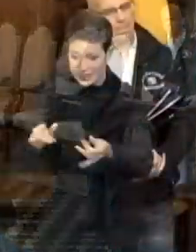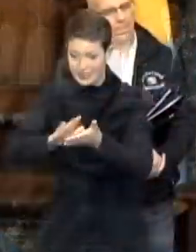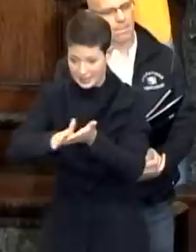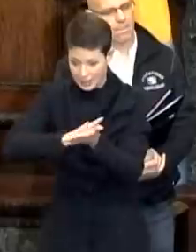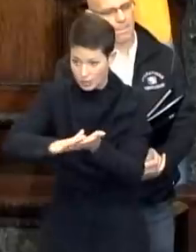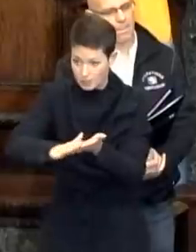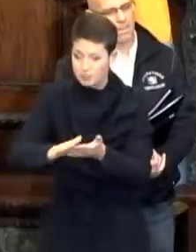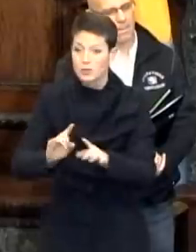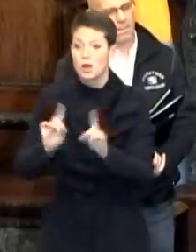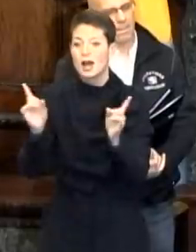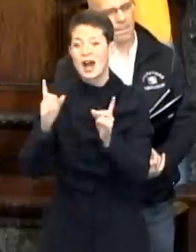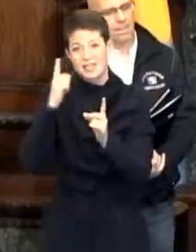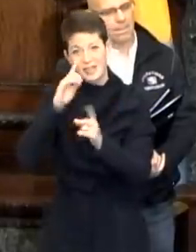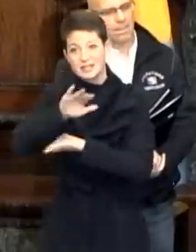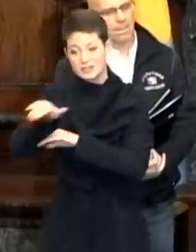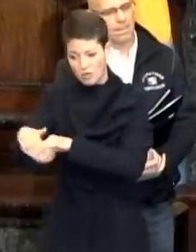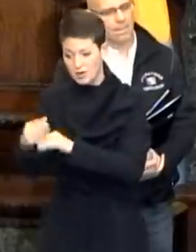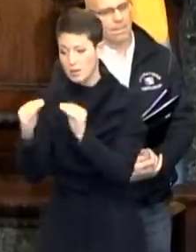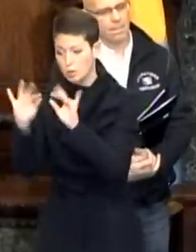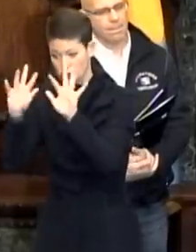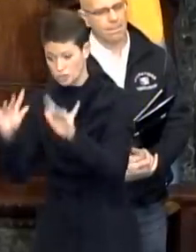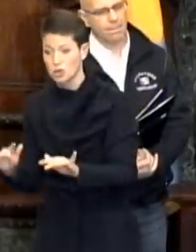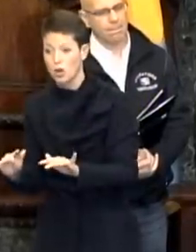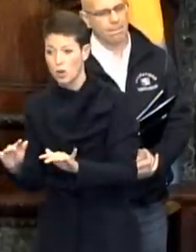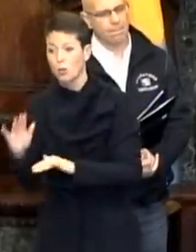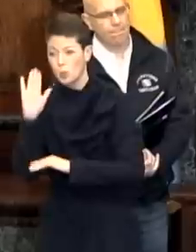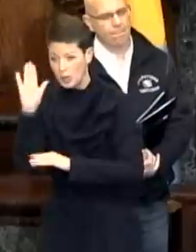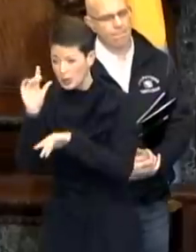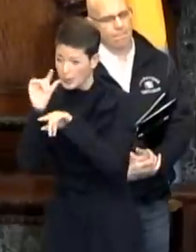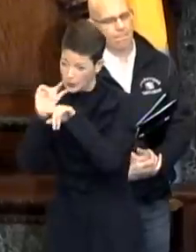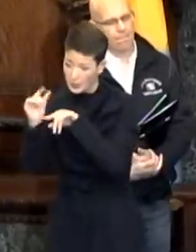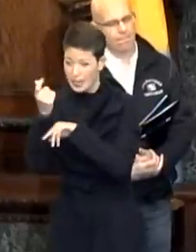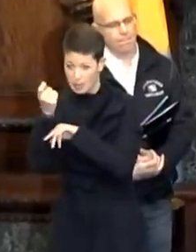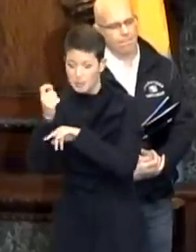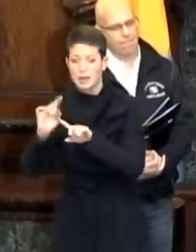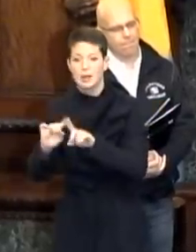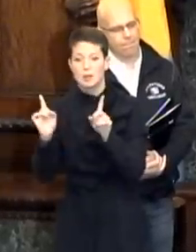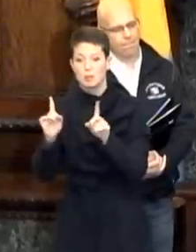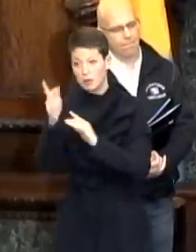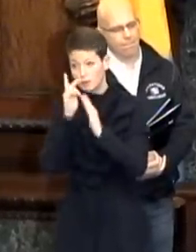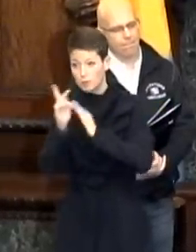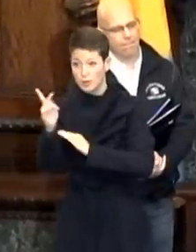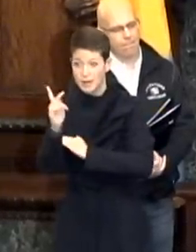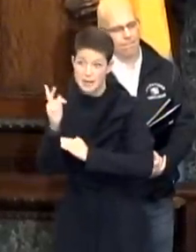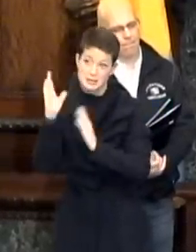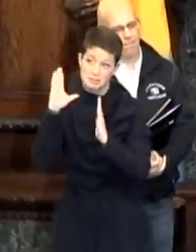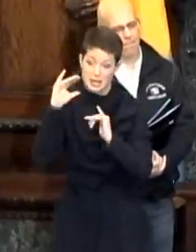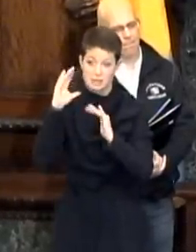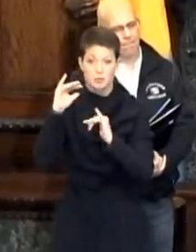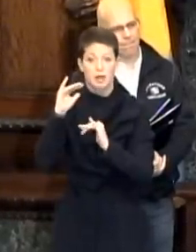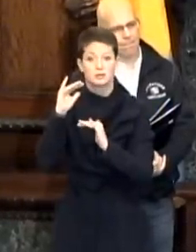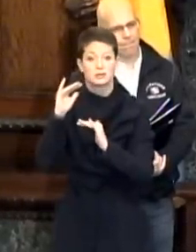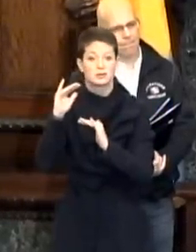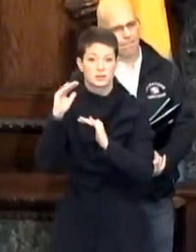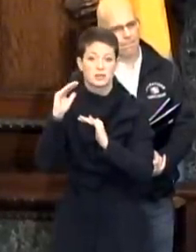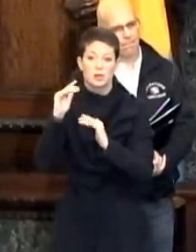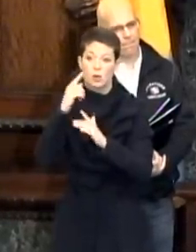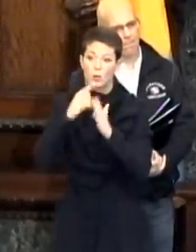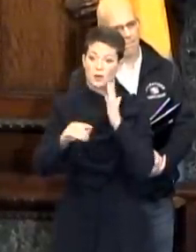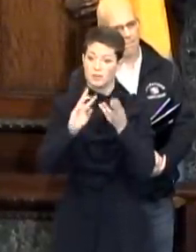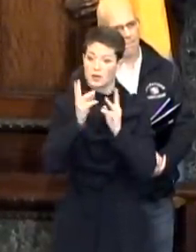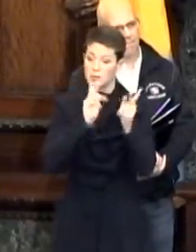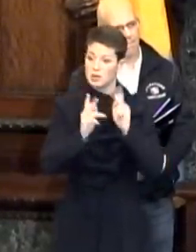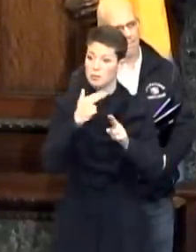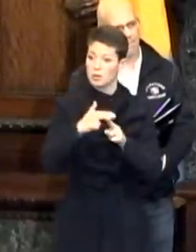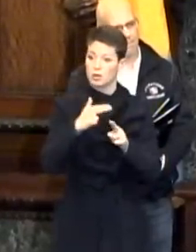little bit more snow tonight or overnight, but forecasts are predicting just what the weather folks